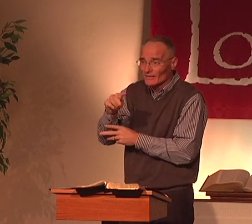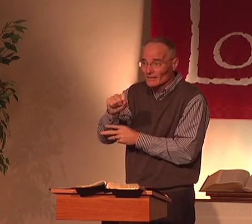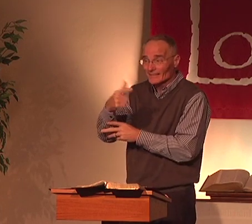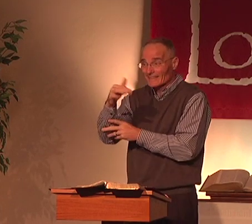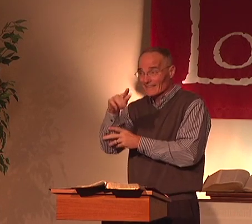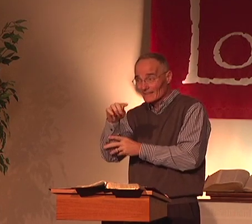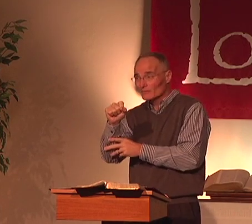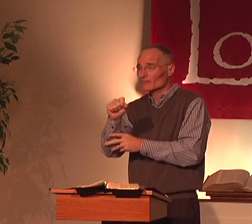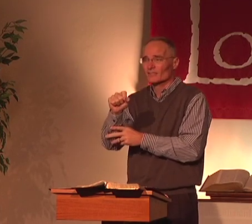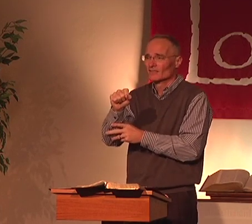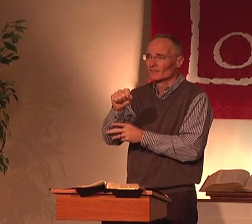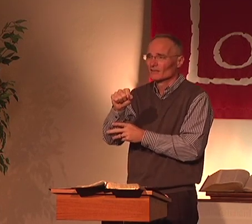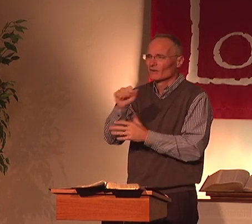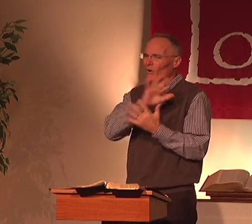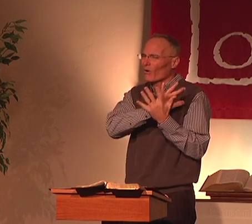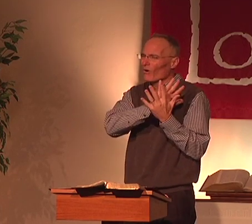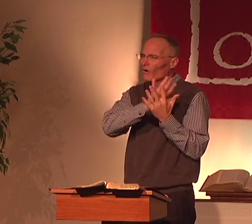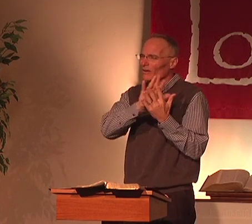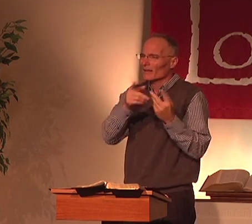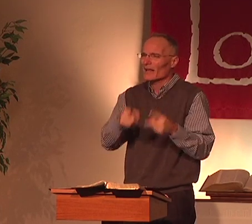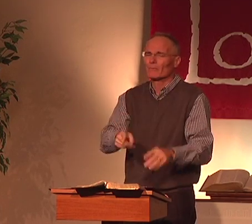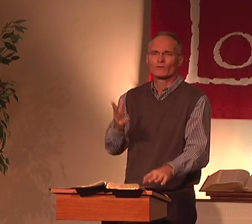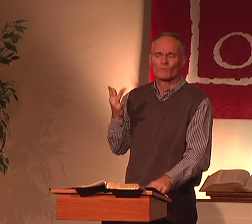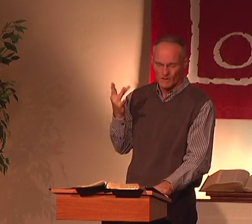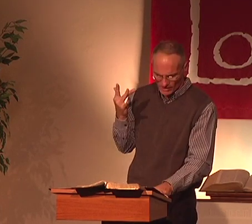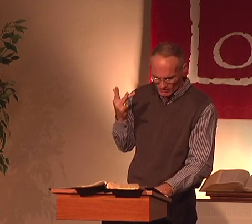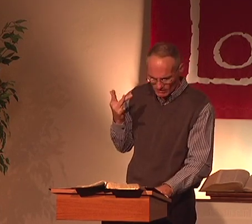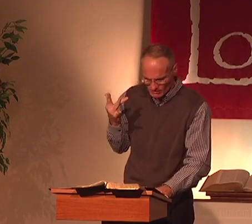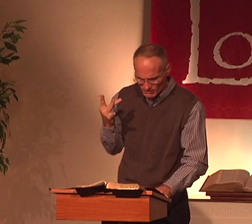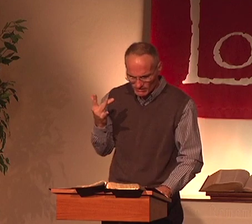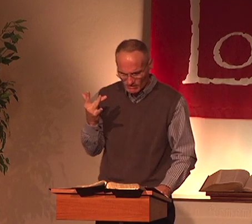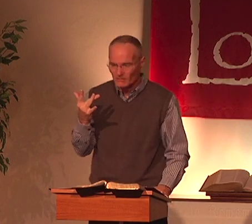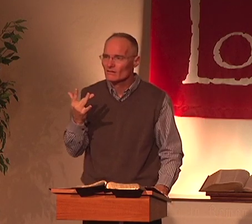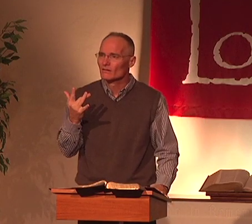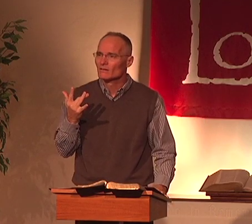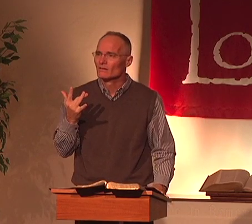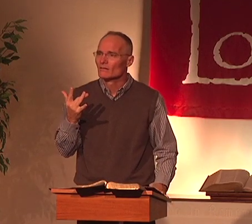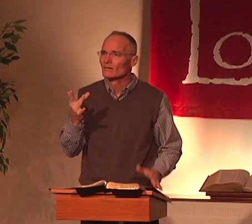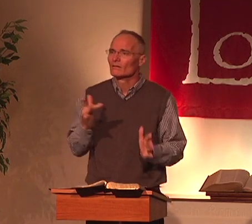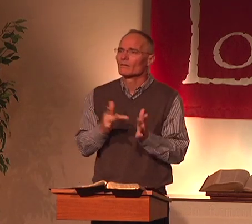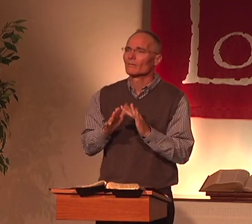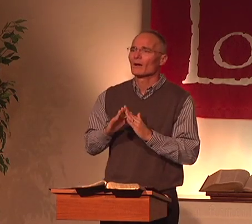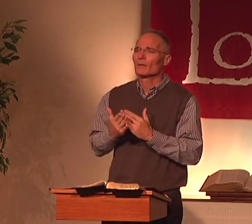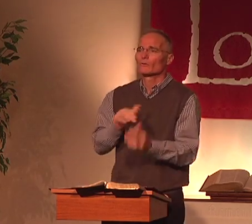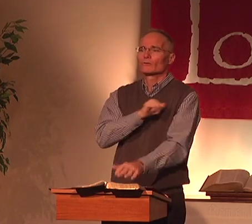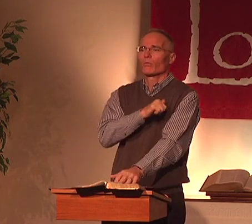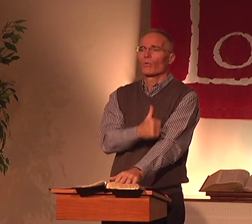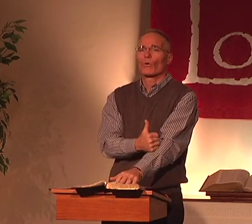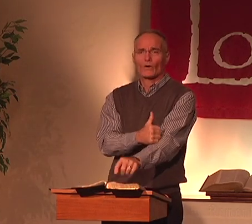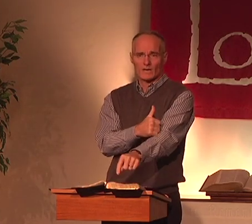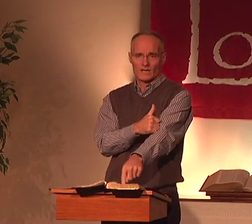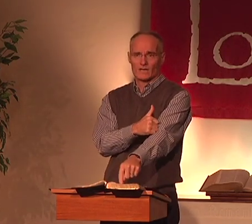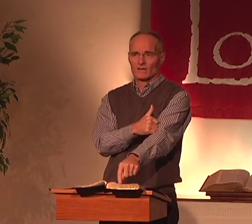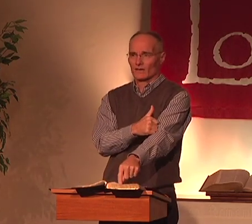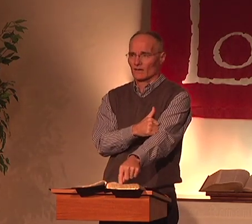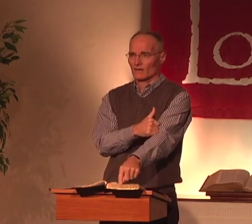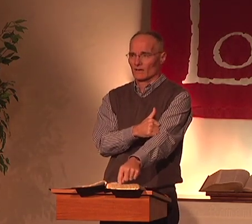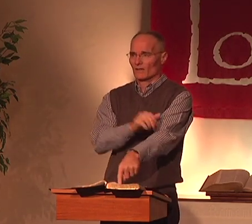about Spiritual gifts All of those things Were happening And why were they happening Because the bible The